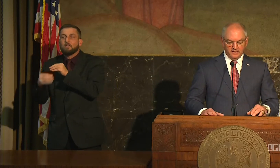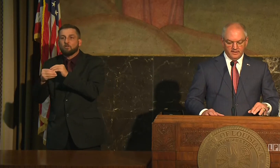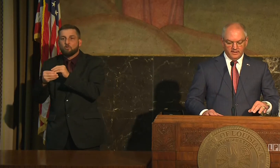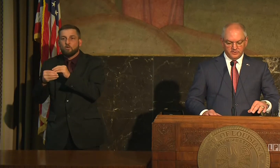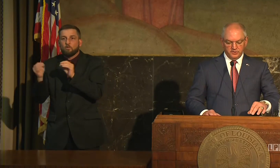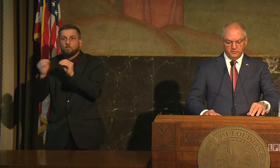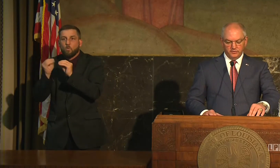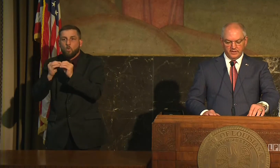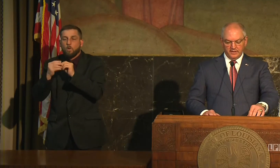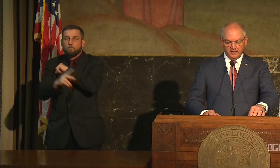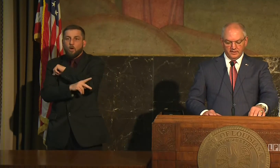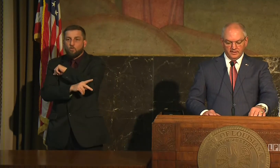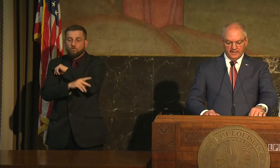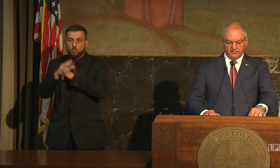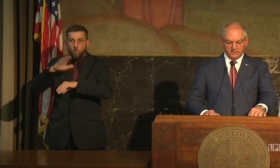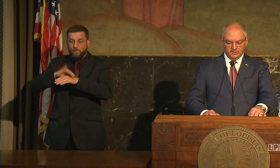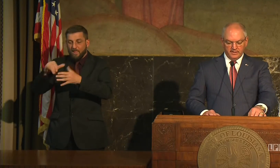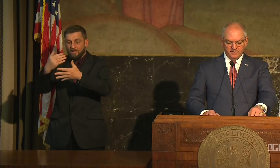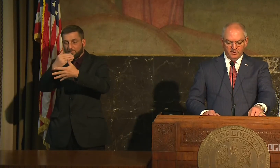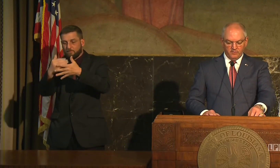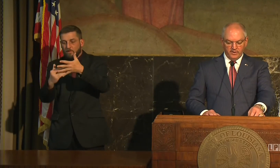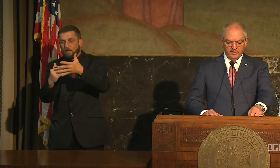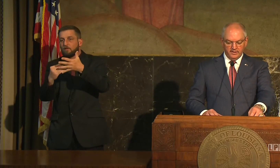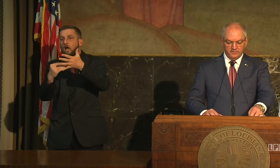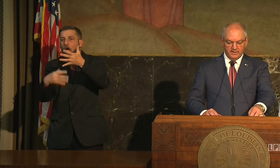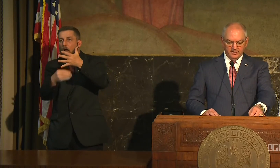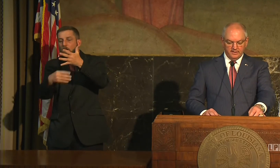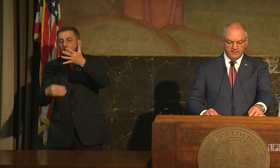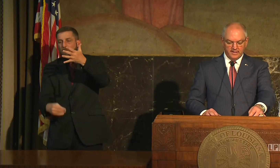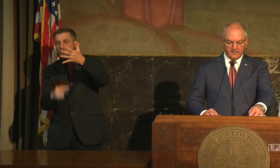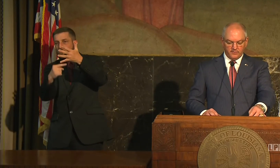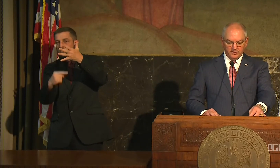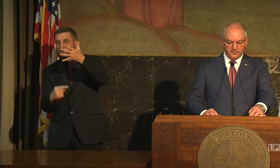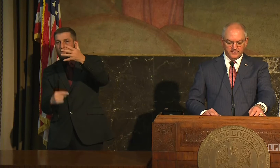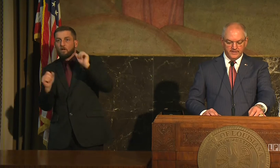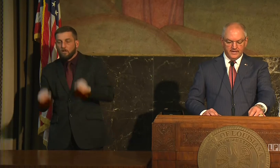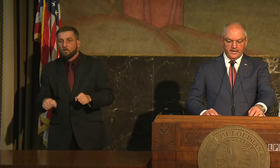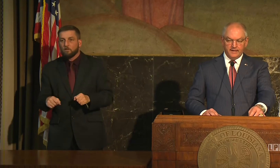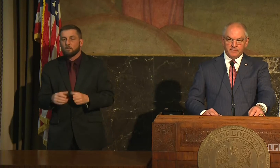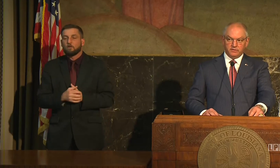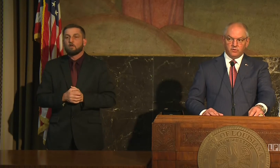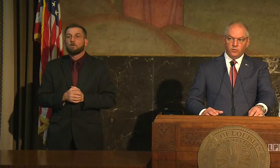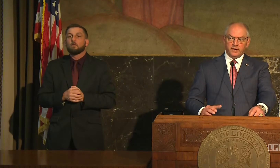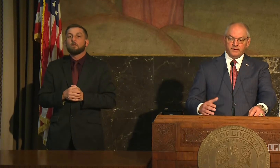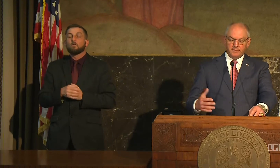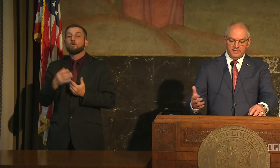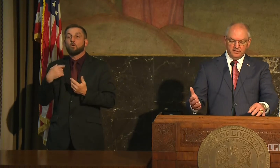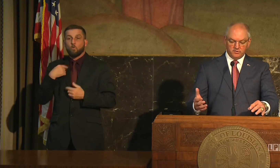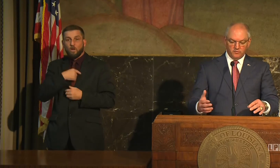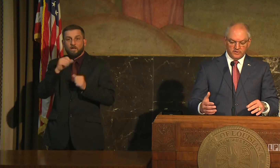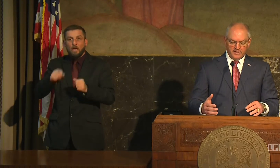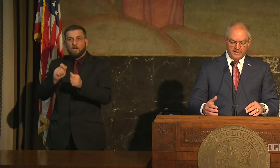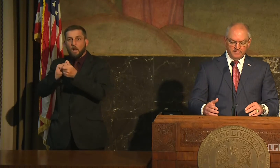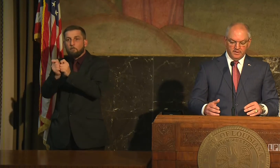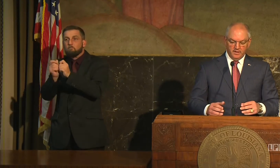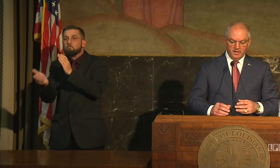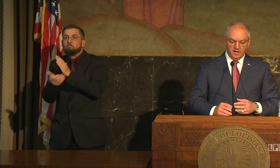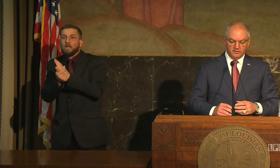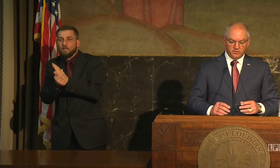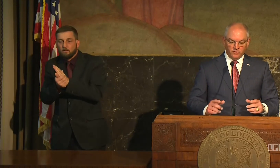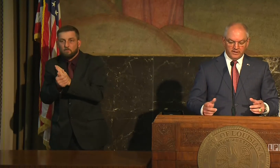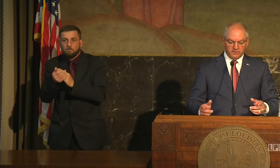added to the list that already is in the declaration. And so we can amend this over